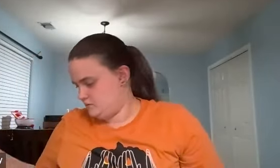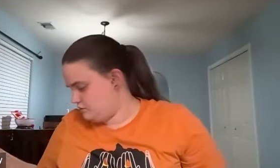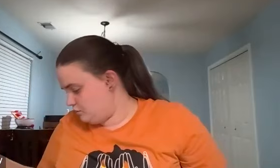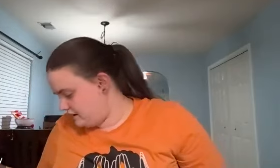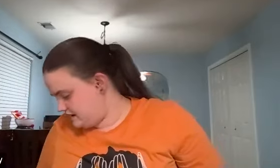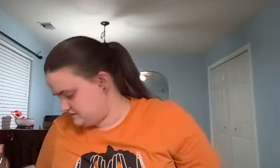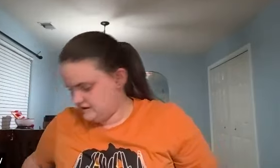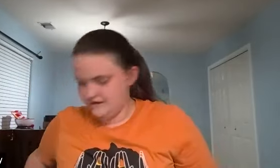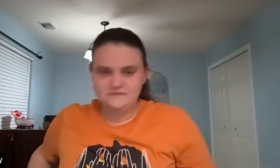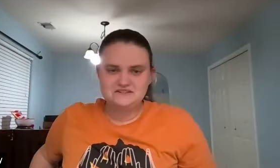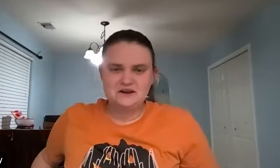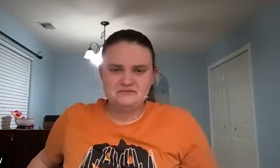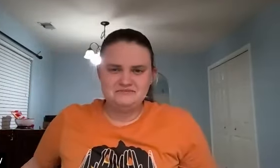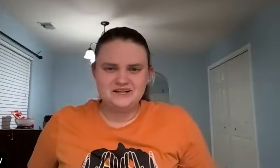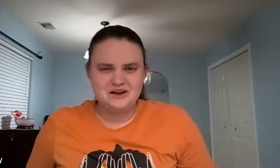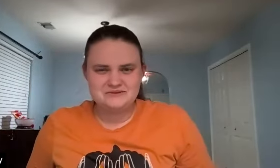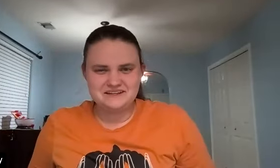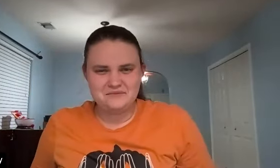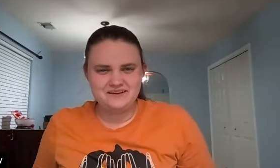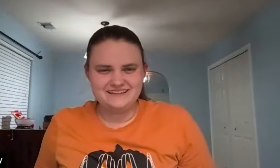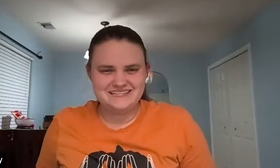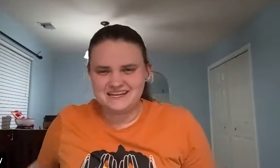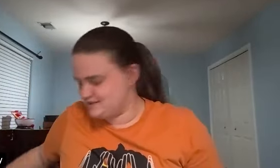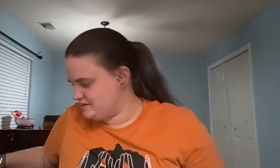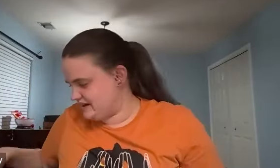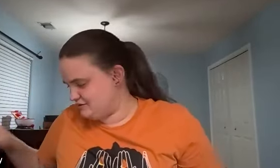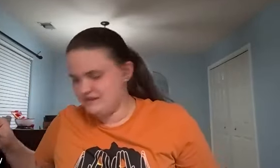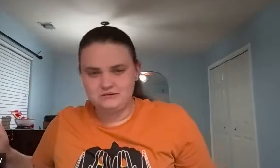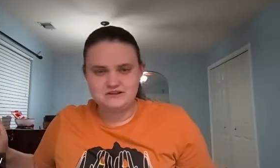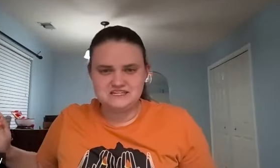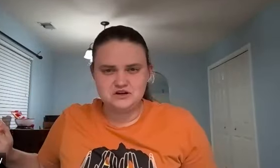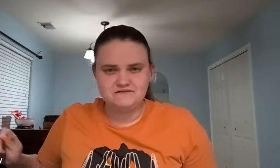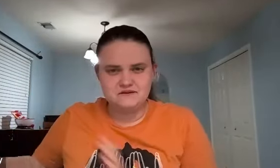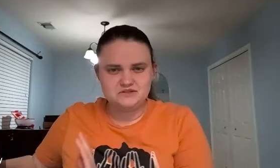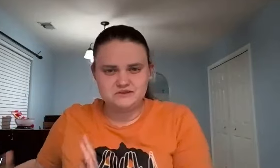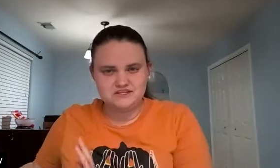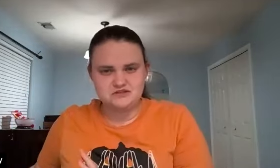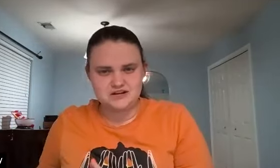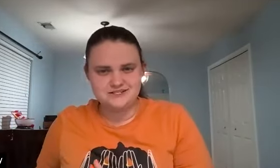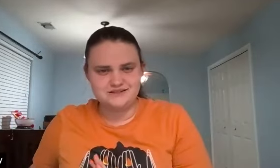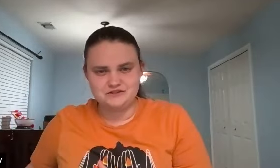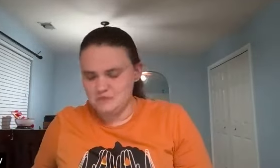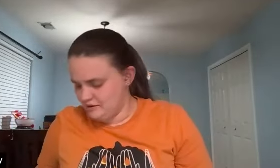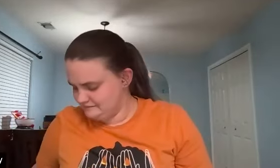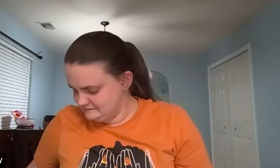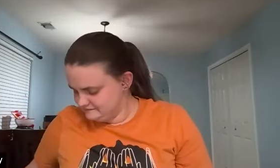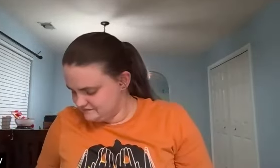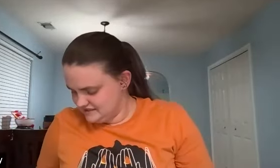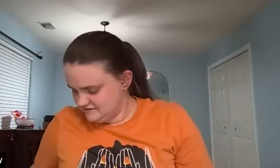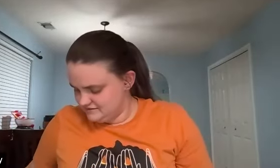Ooh, wind. Okay. Sorry. My dog was like coming to like sit next to me, but I don't think he realized he couldn't fit between the 2 chairs. It's a little small.